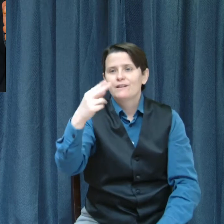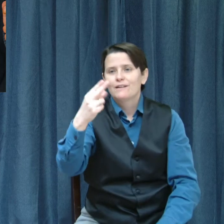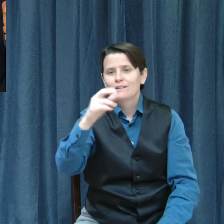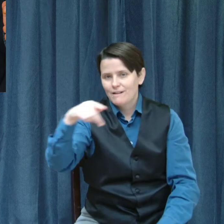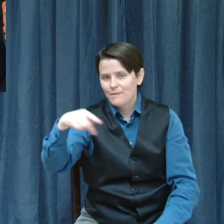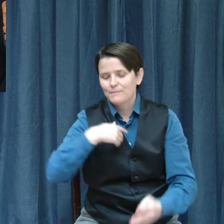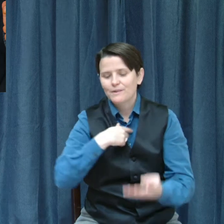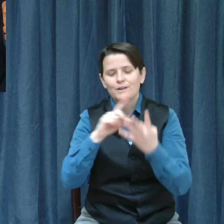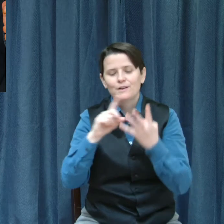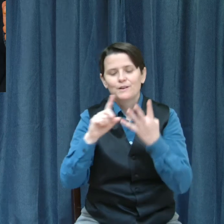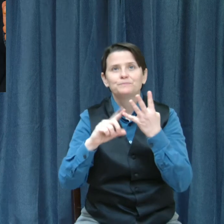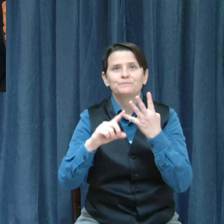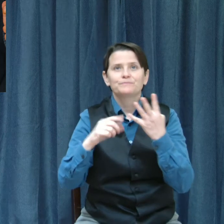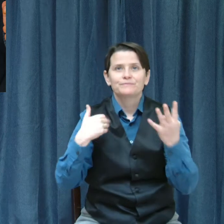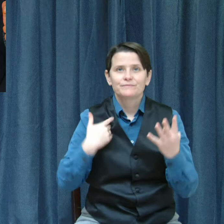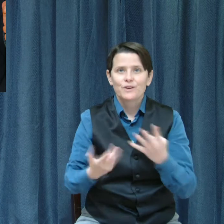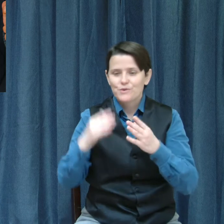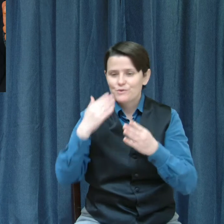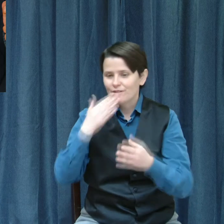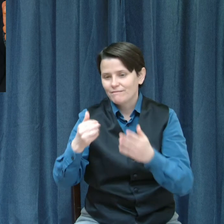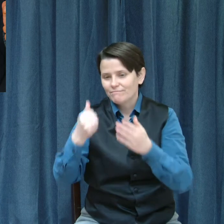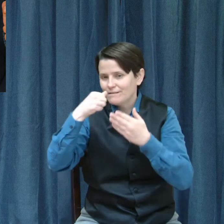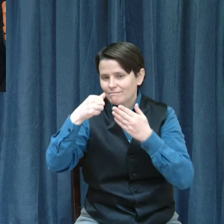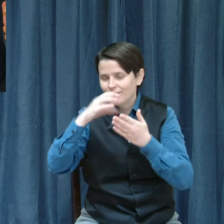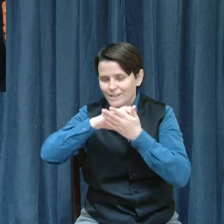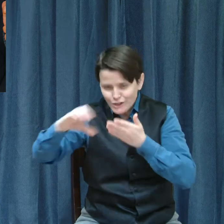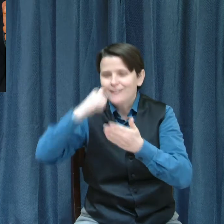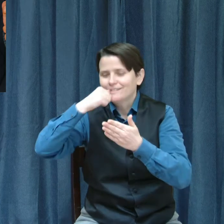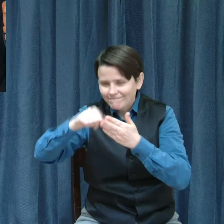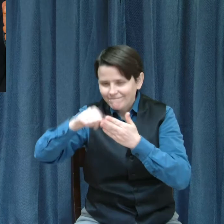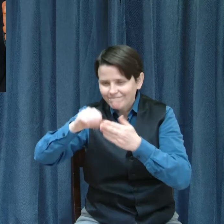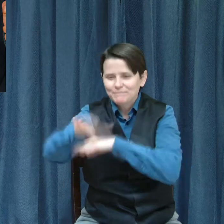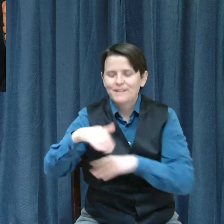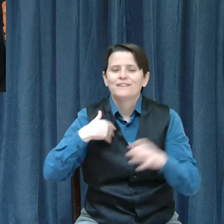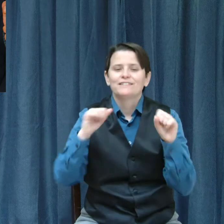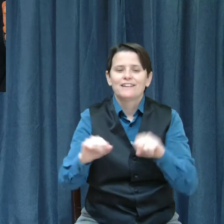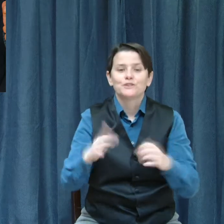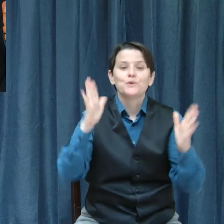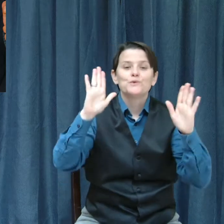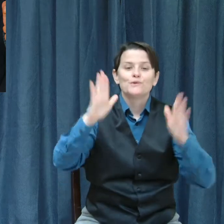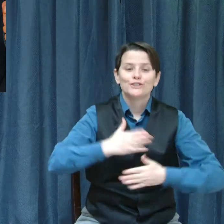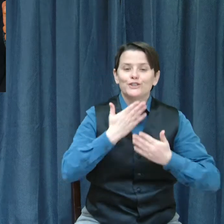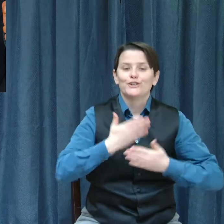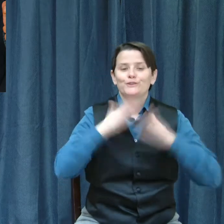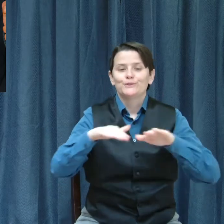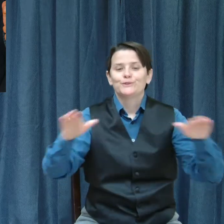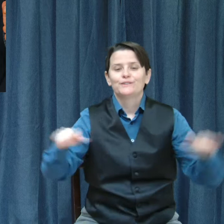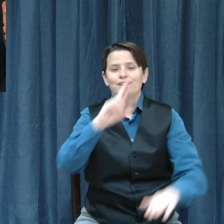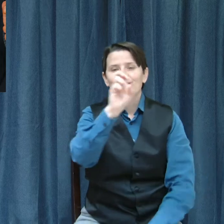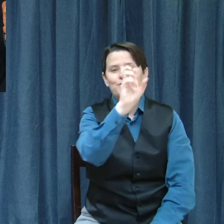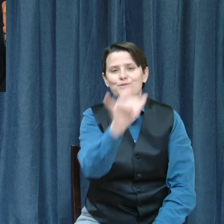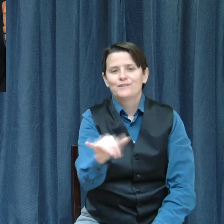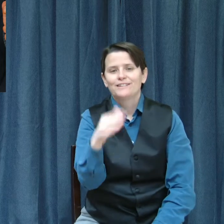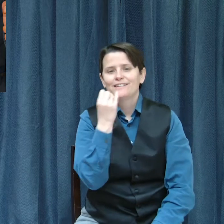God loves a cheerful giver. So once again, you cheerful children of unity and light, give as you have been given to. And let